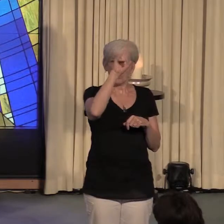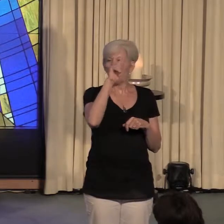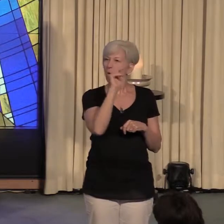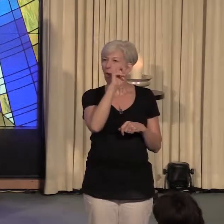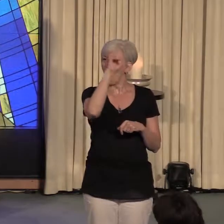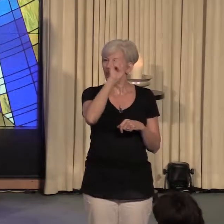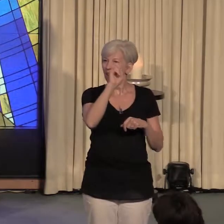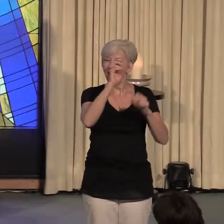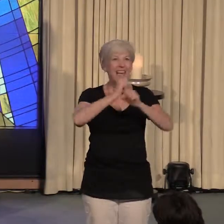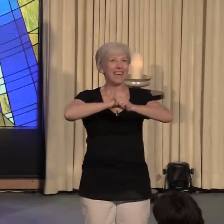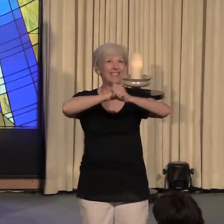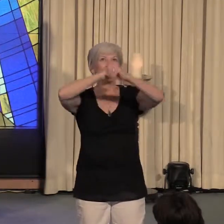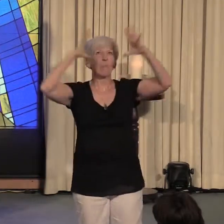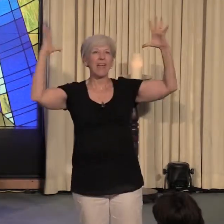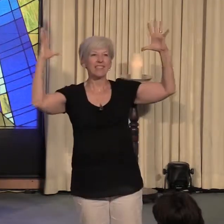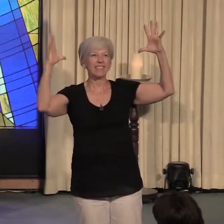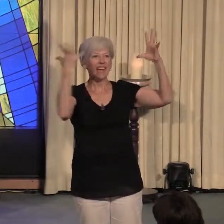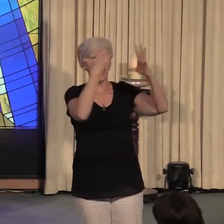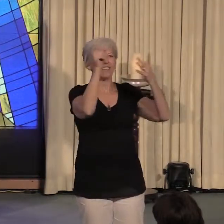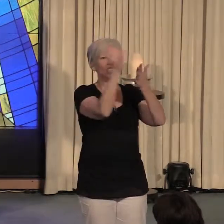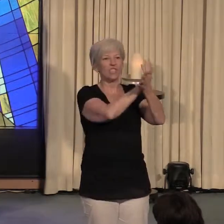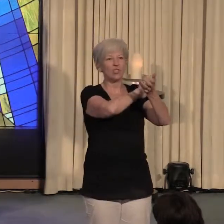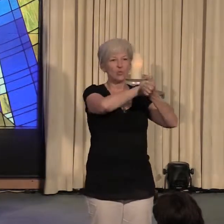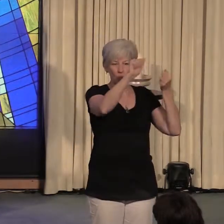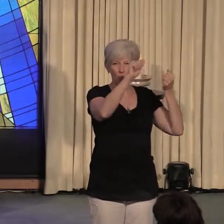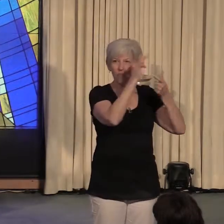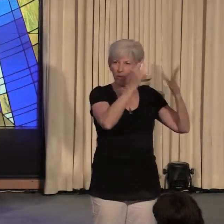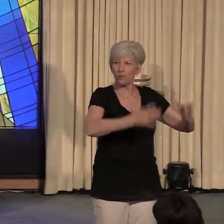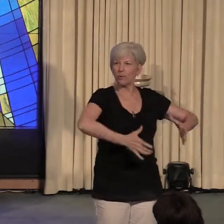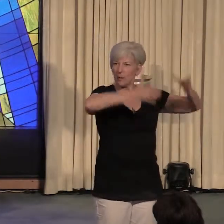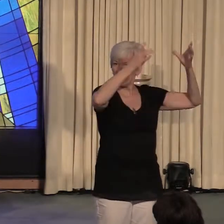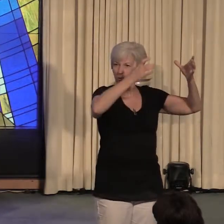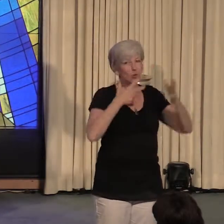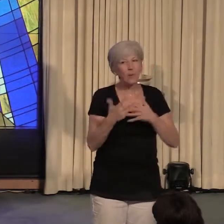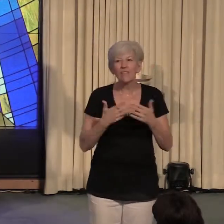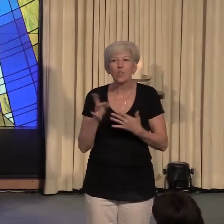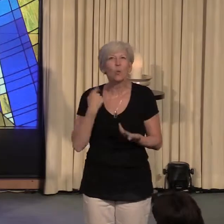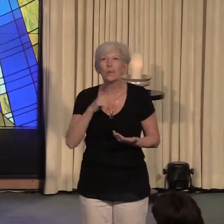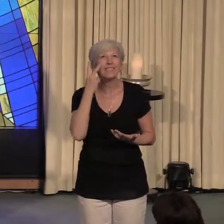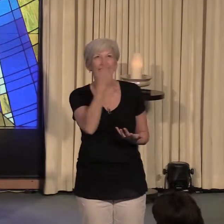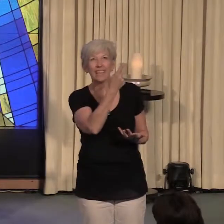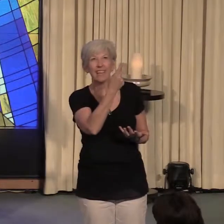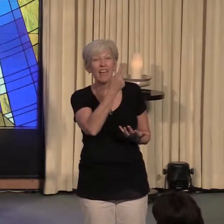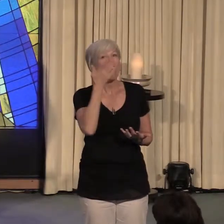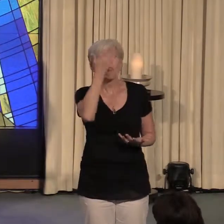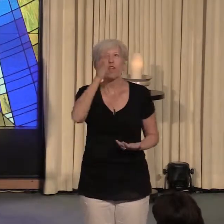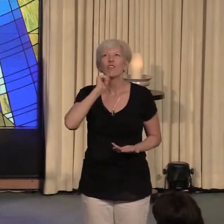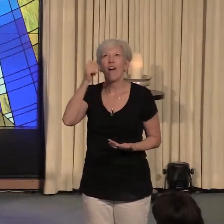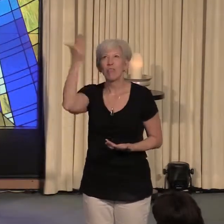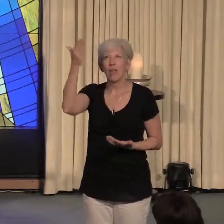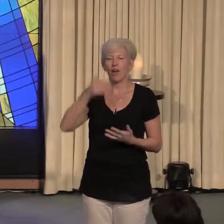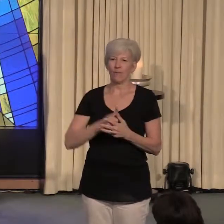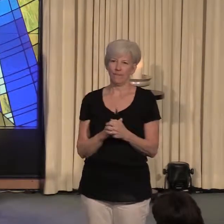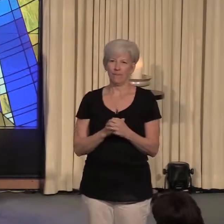and destroyed them. So even though we see them, they're not there.